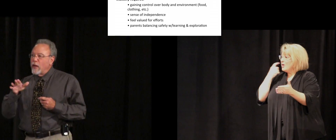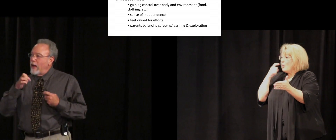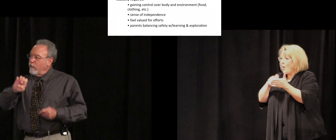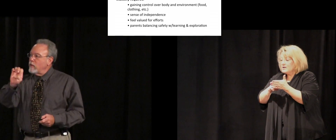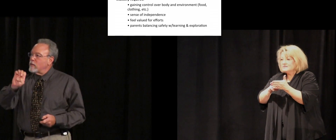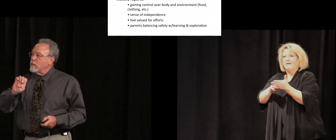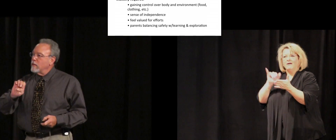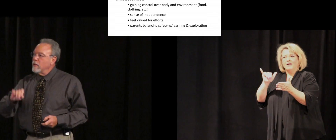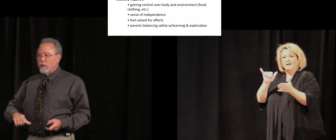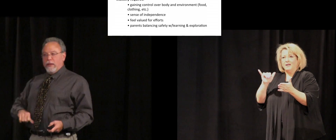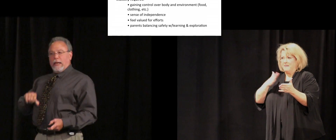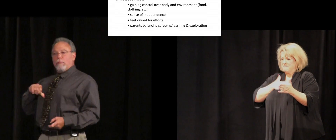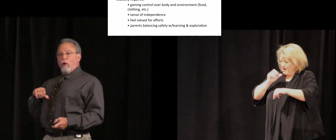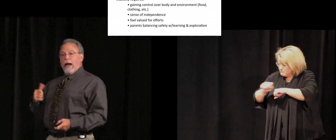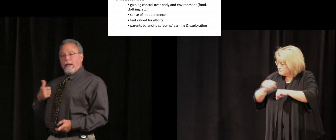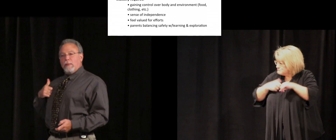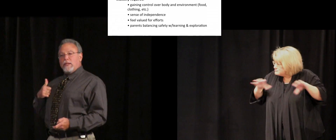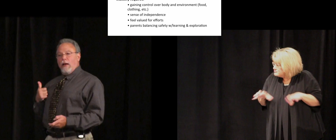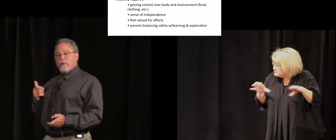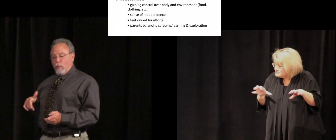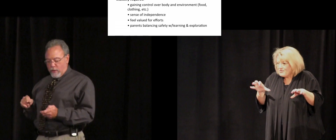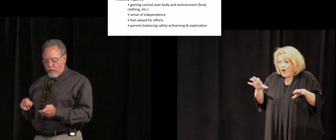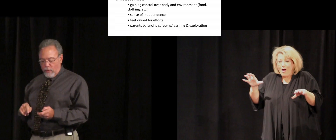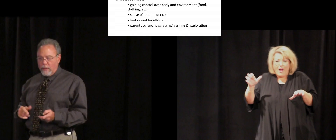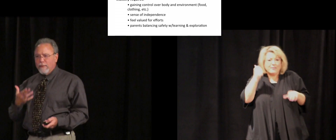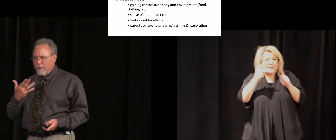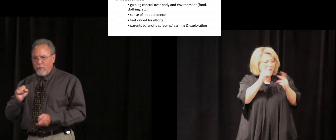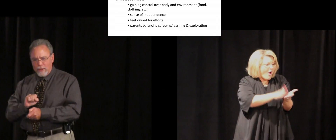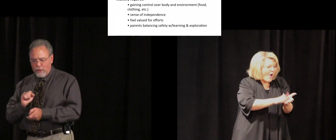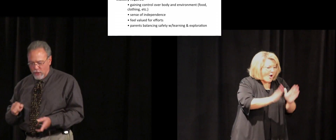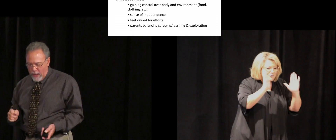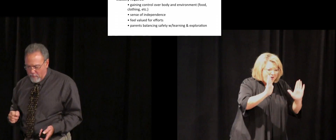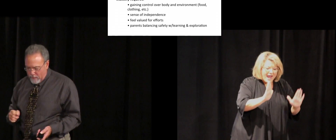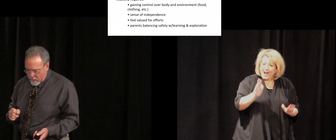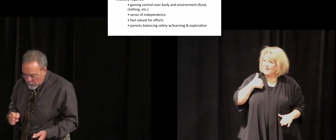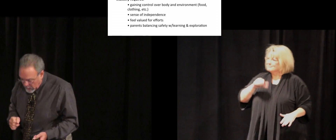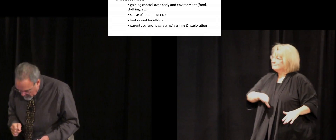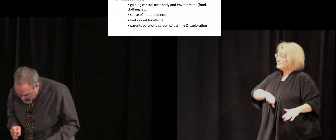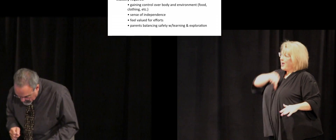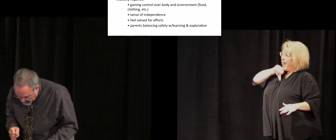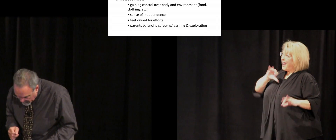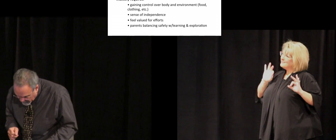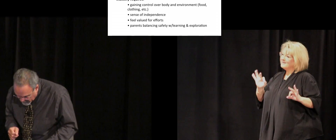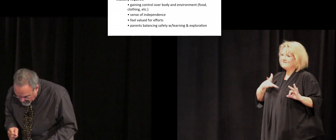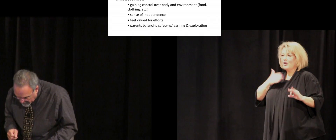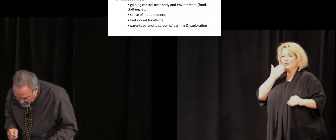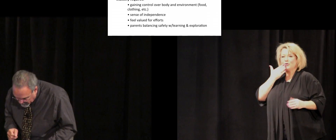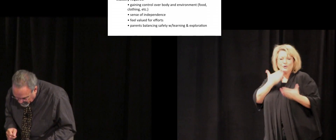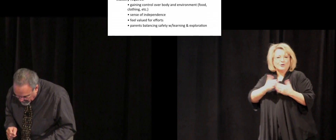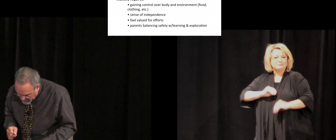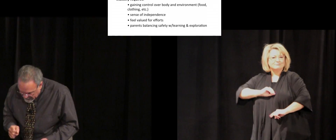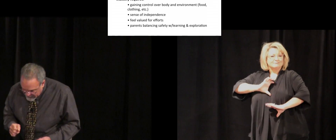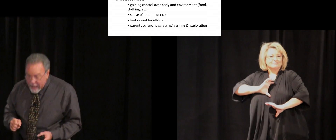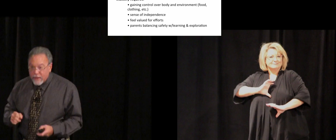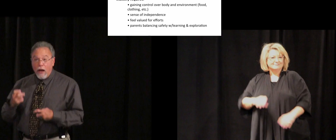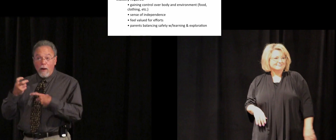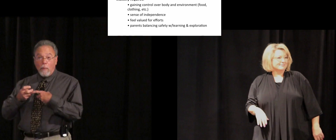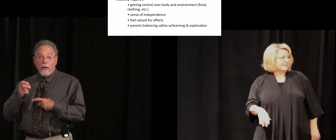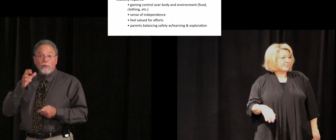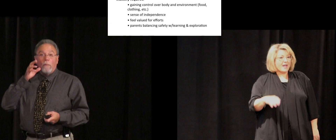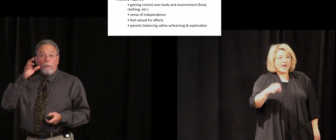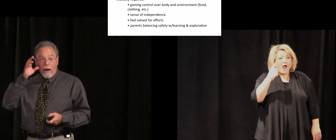And then think about the impact that deafness has on it. With the overprotection, with maybe